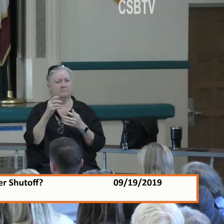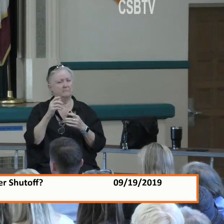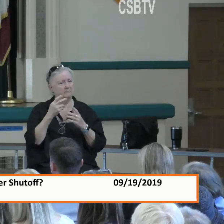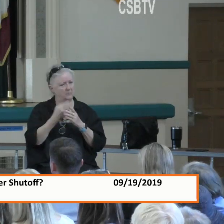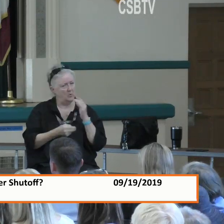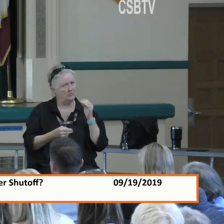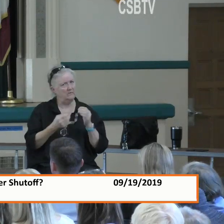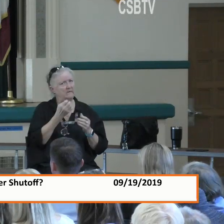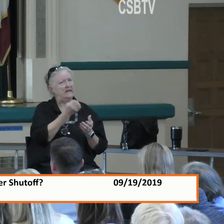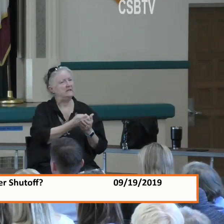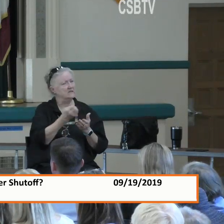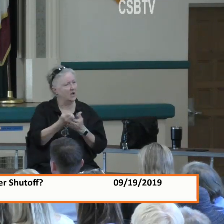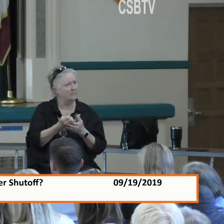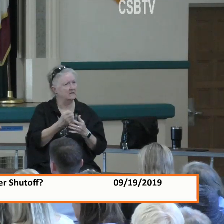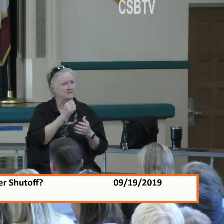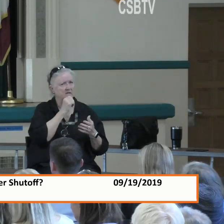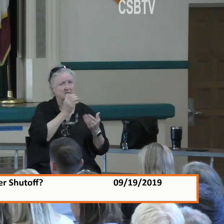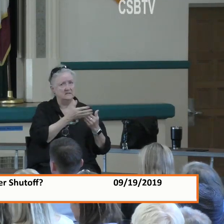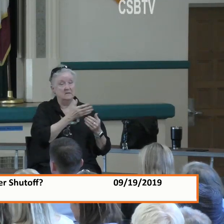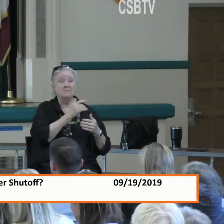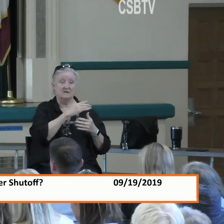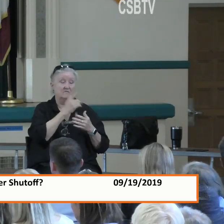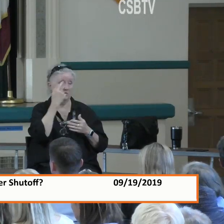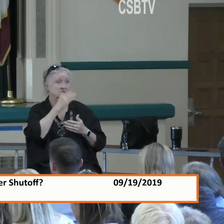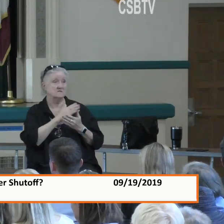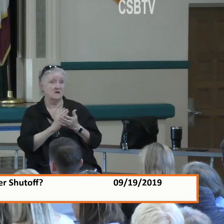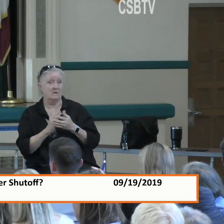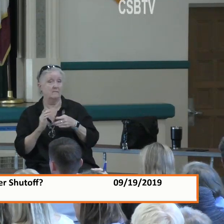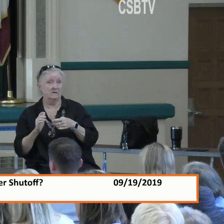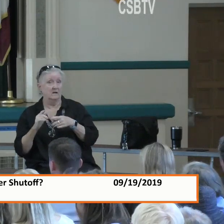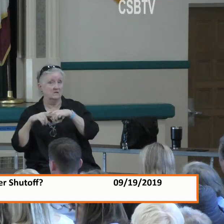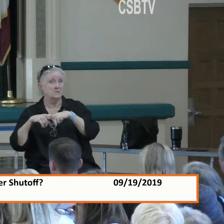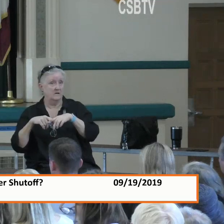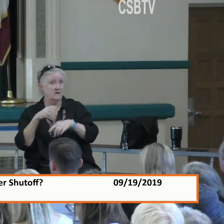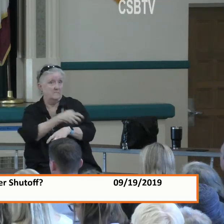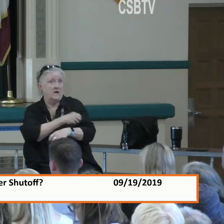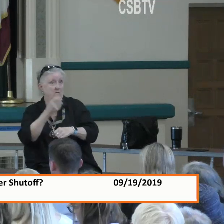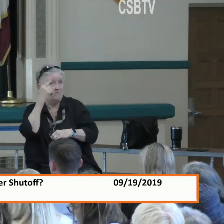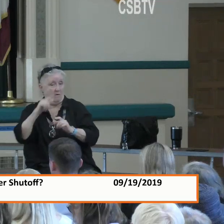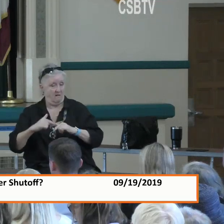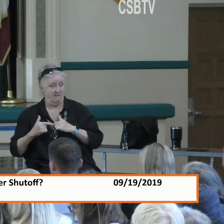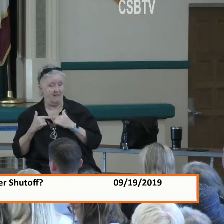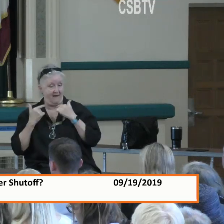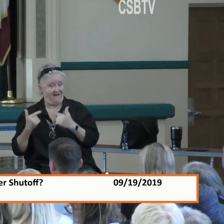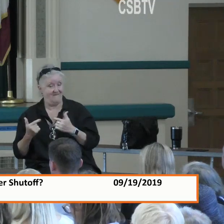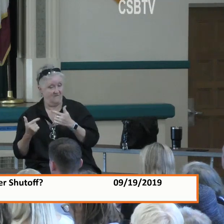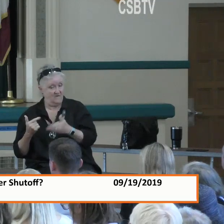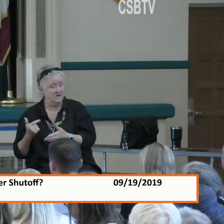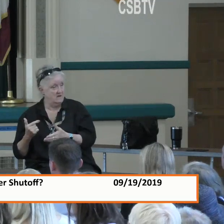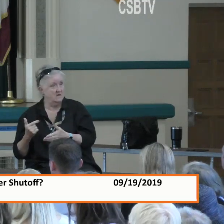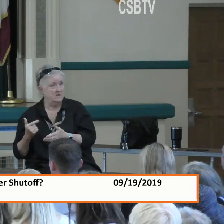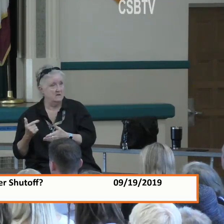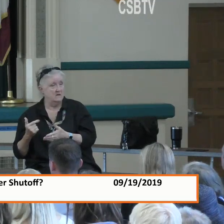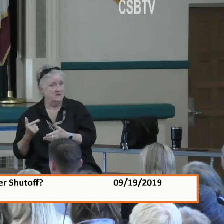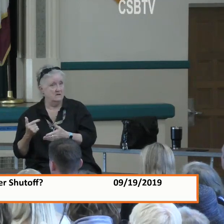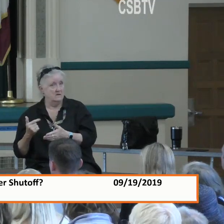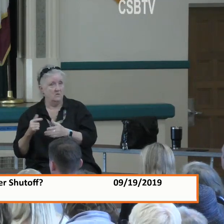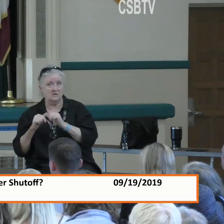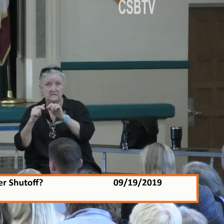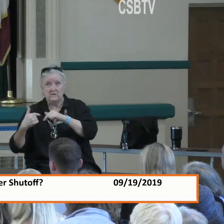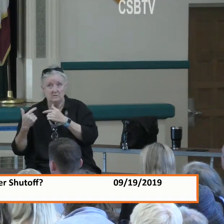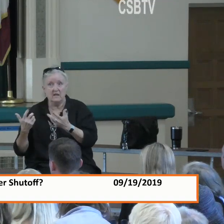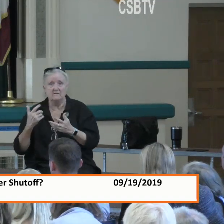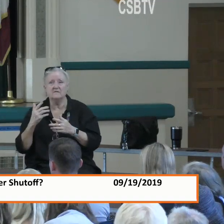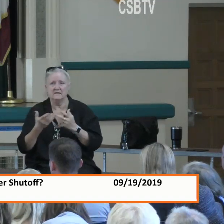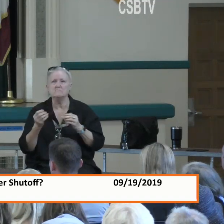economic and inconvenience, but to some that are dependent on power for their life or livelihood, things